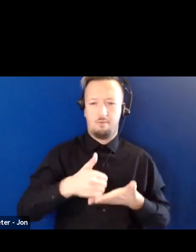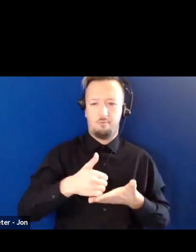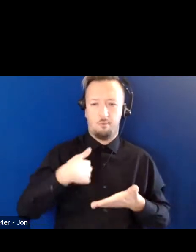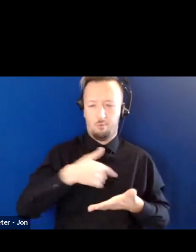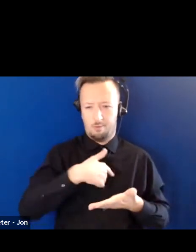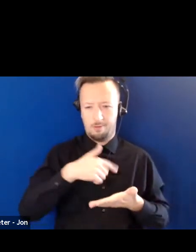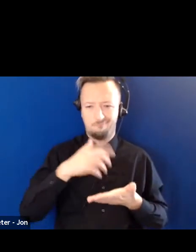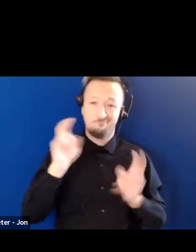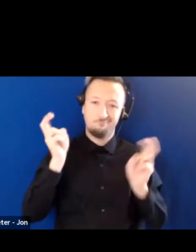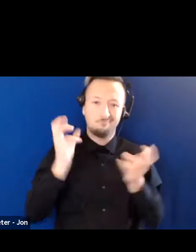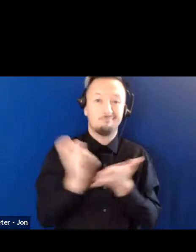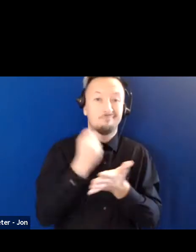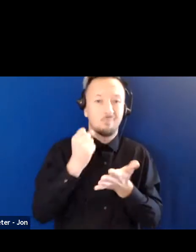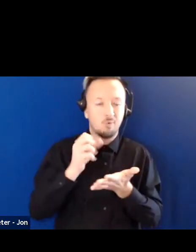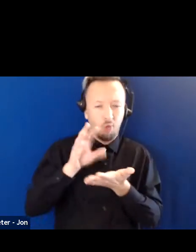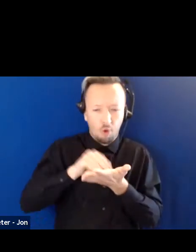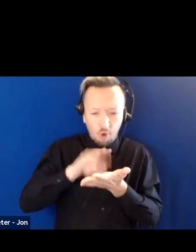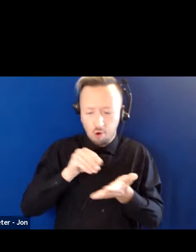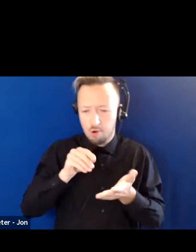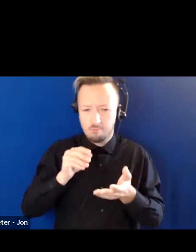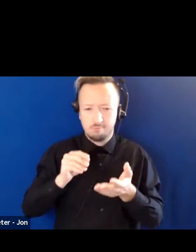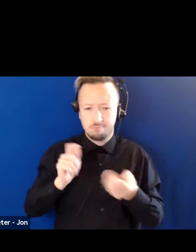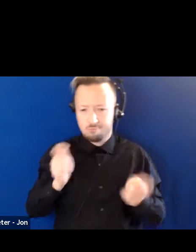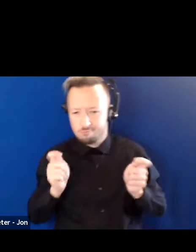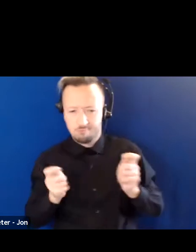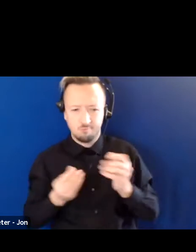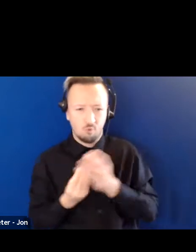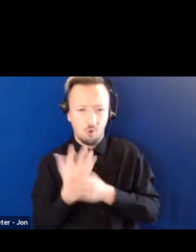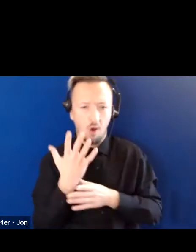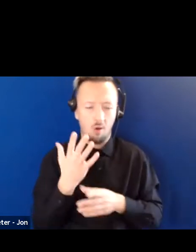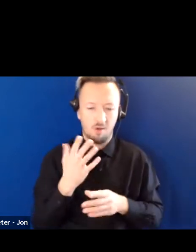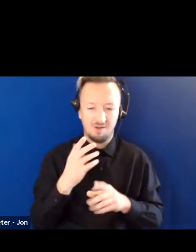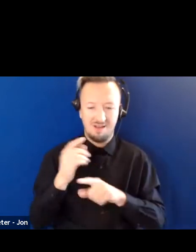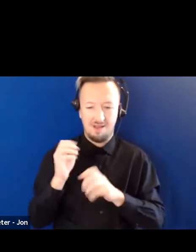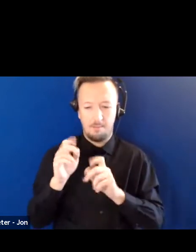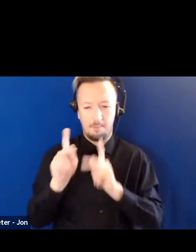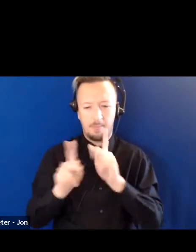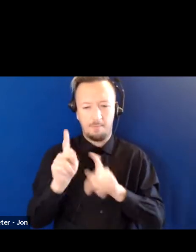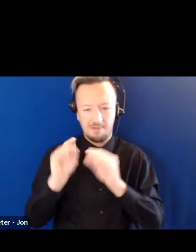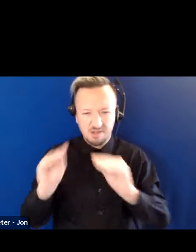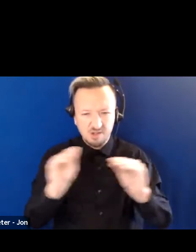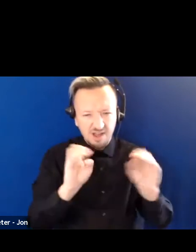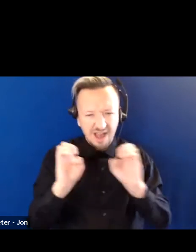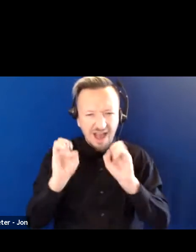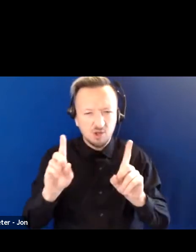to really educate folks around IL, bringing in our